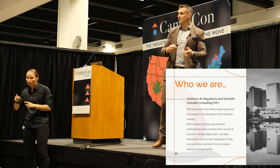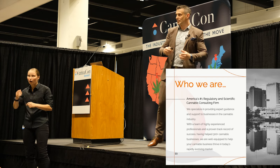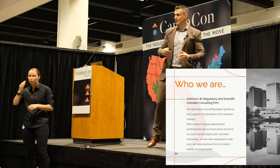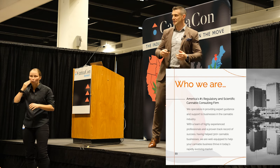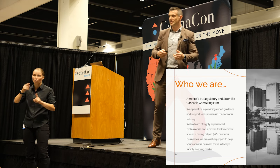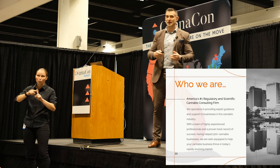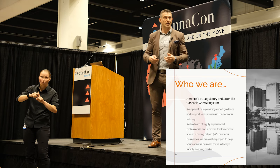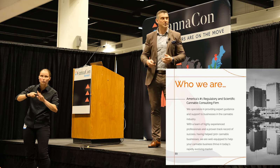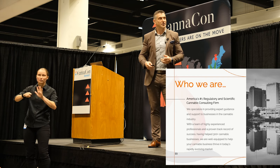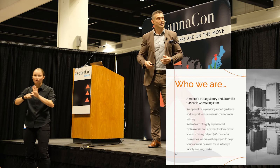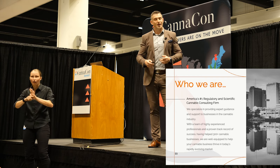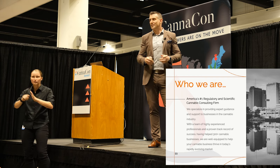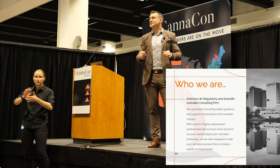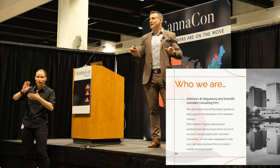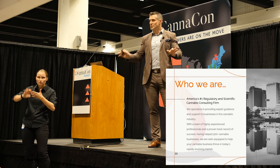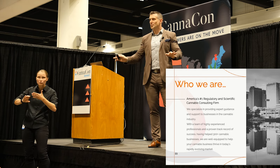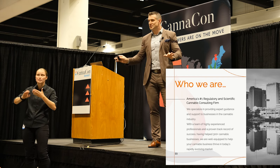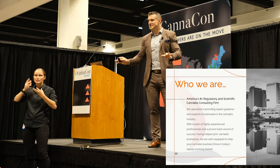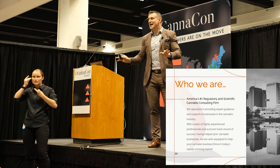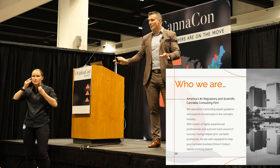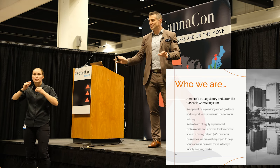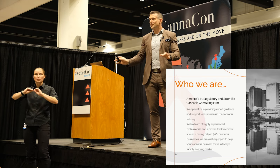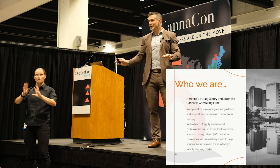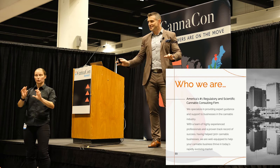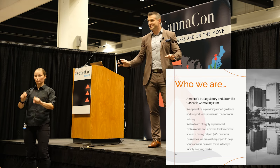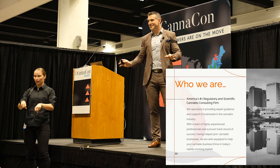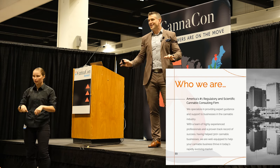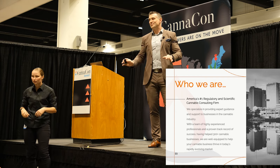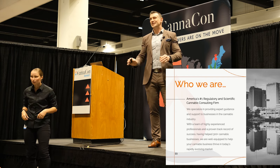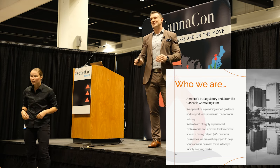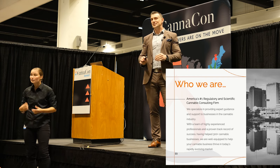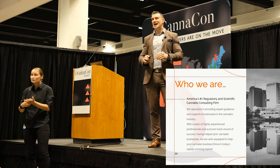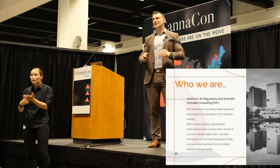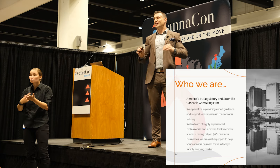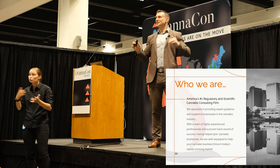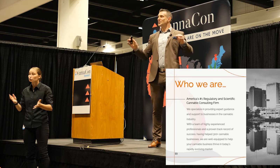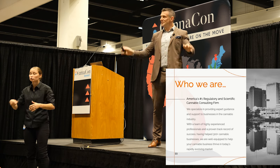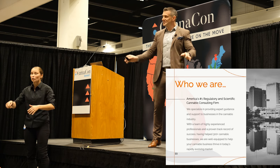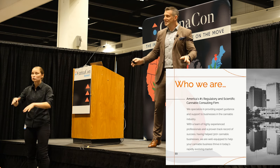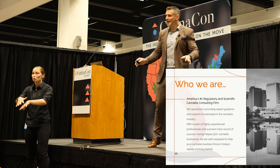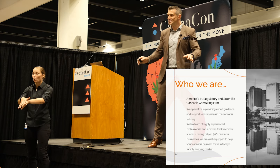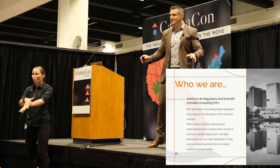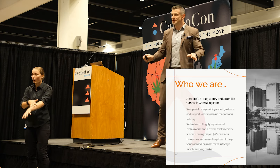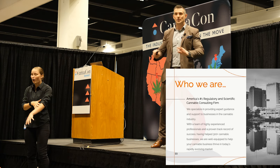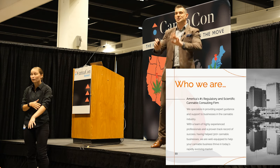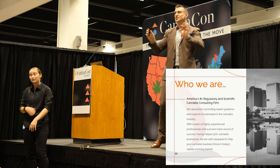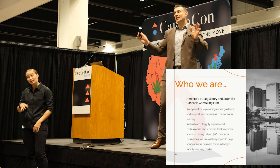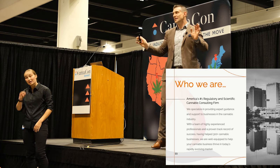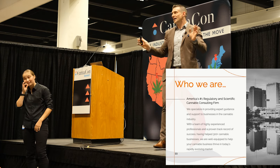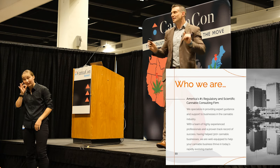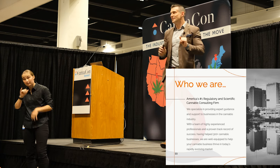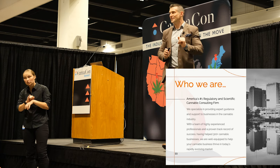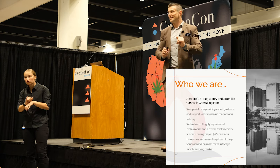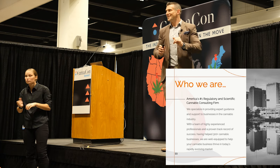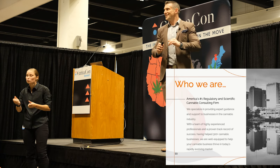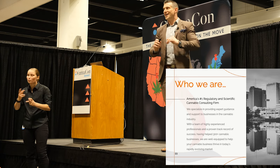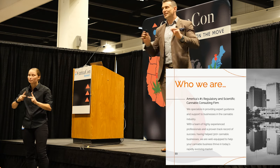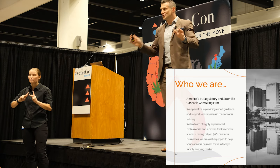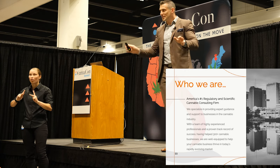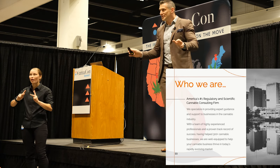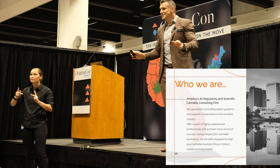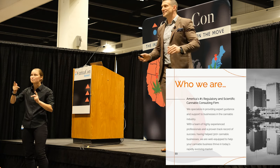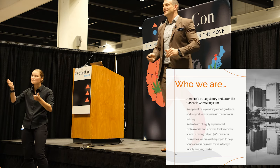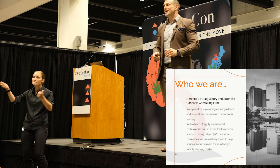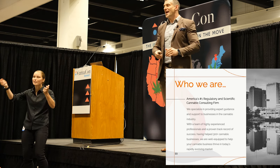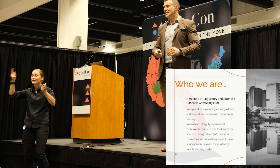along with everything we're going to do here, right? A lot of the times we're really just tapping the brakes because we have a lot of dreamers in the cannabis industry, which is great.